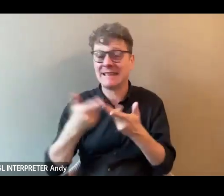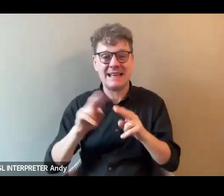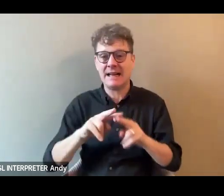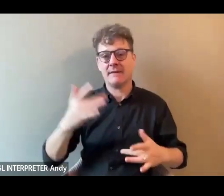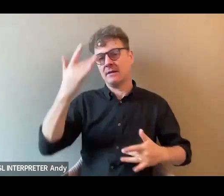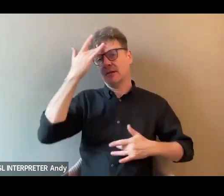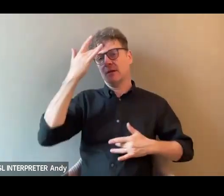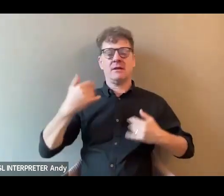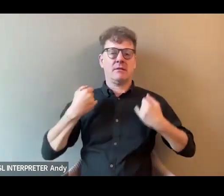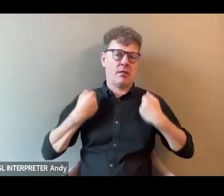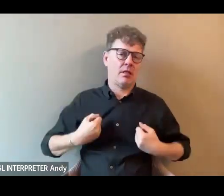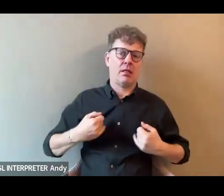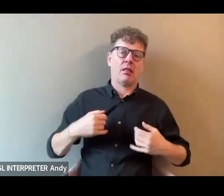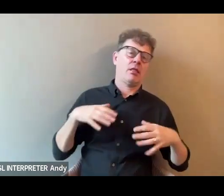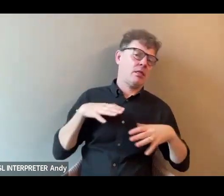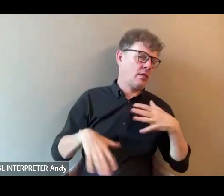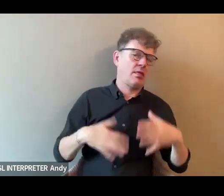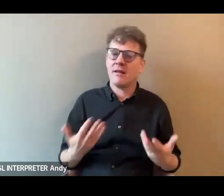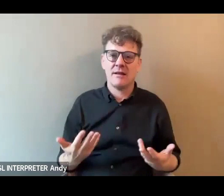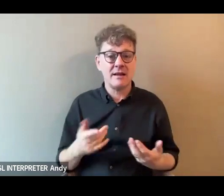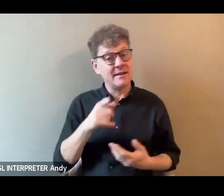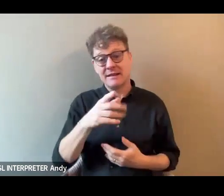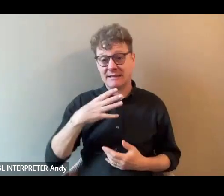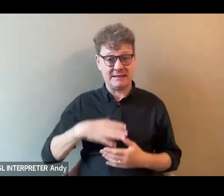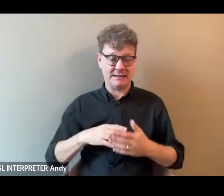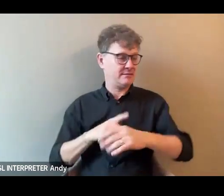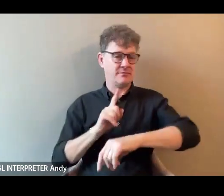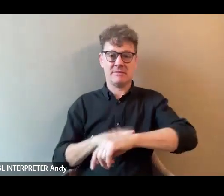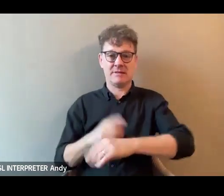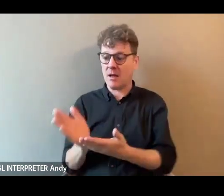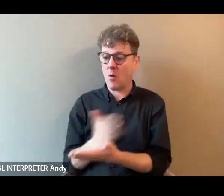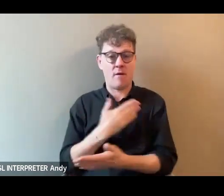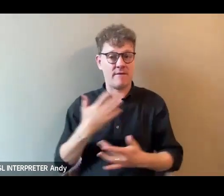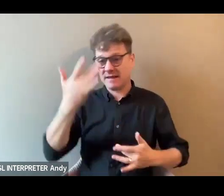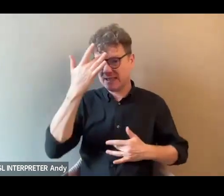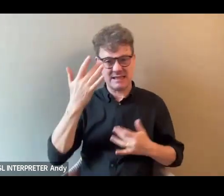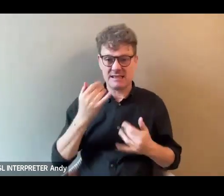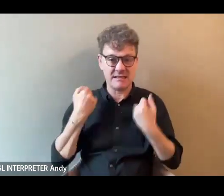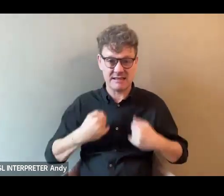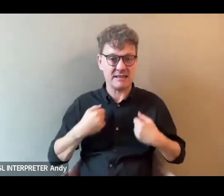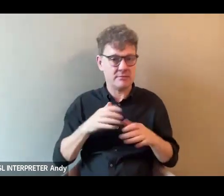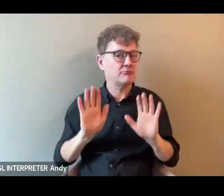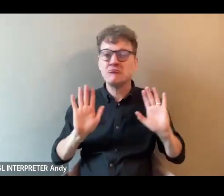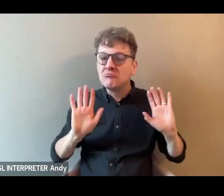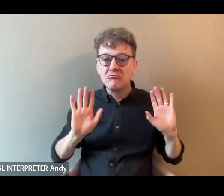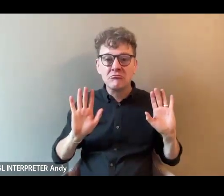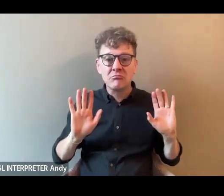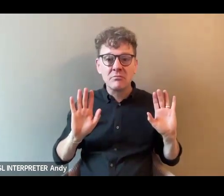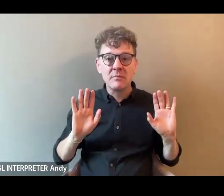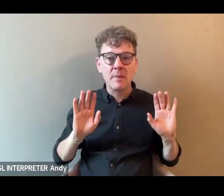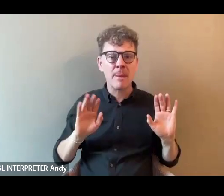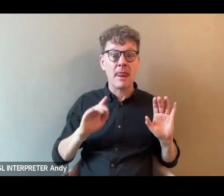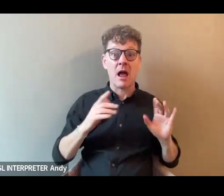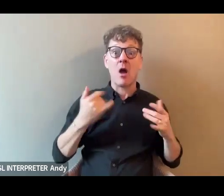and you're not able to look after yourself. If you need to take time off sick from work, then you need to take time off sick from work, and don't use it to write a journal paper